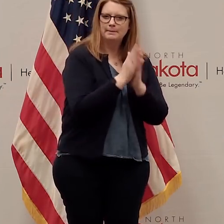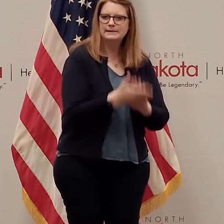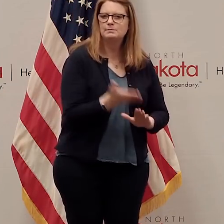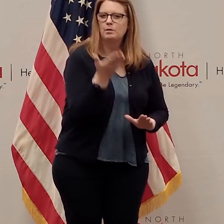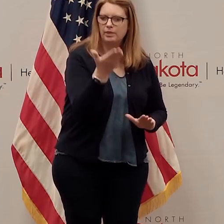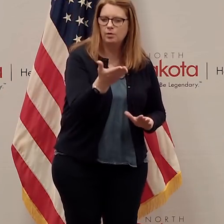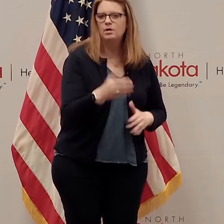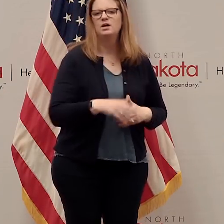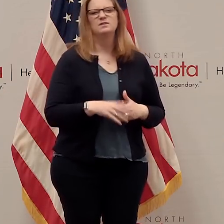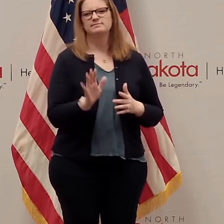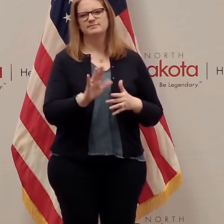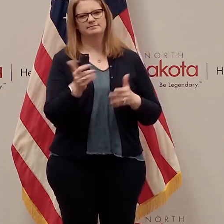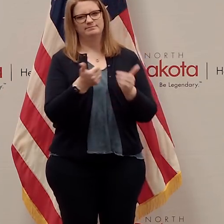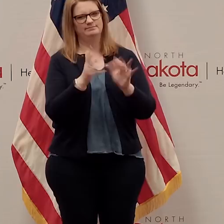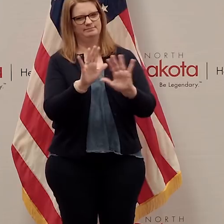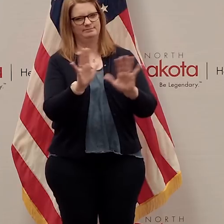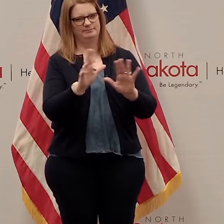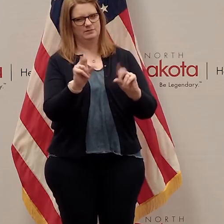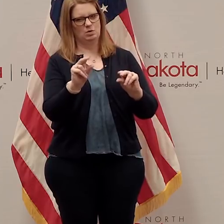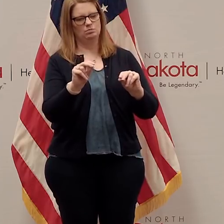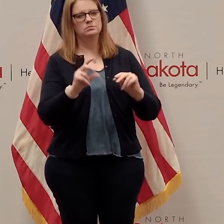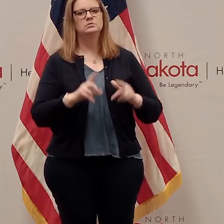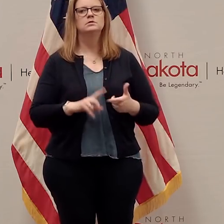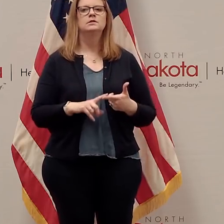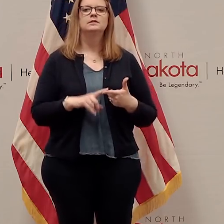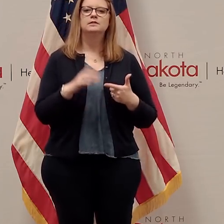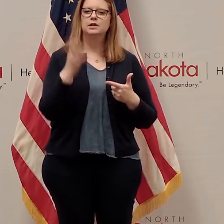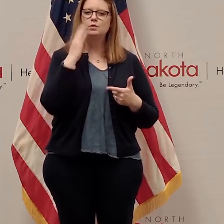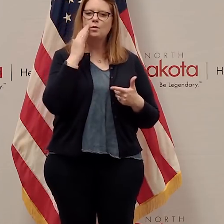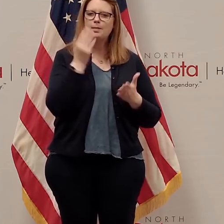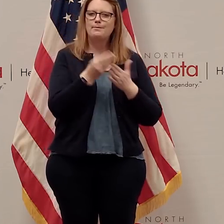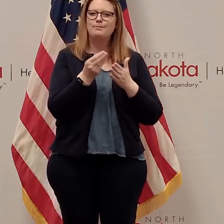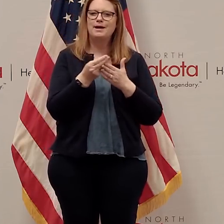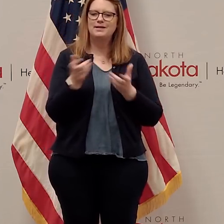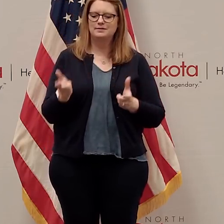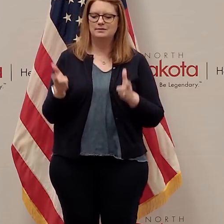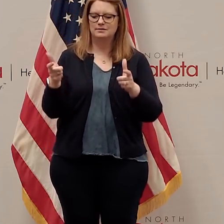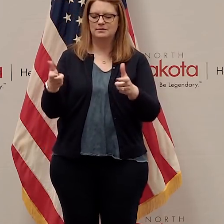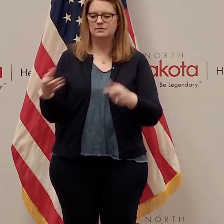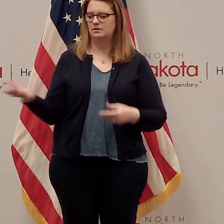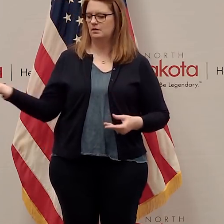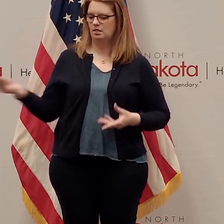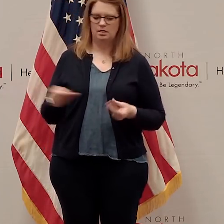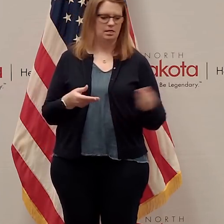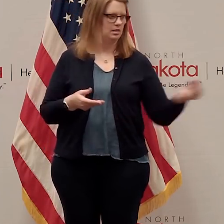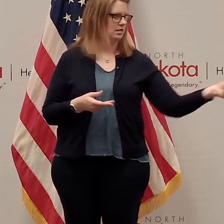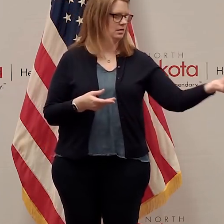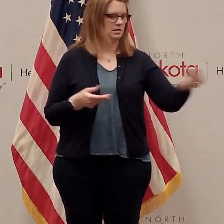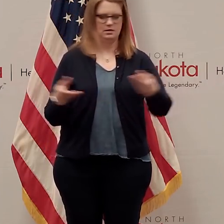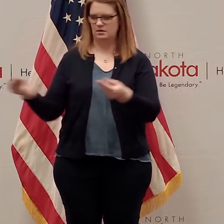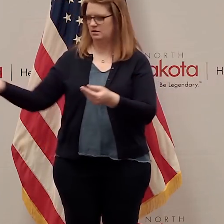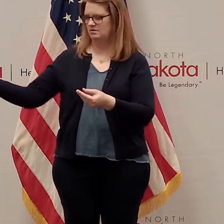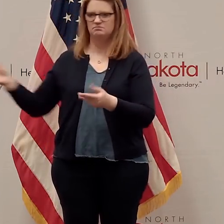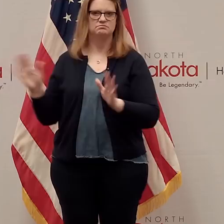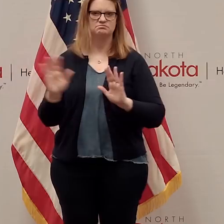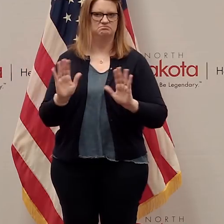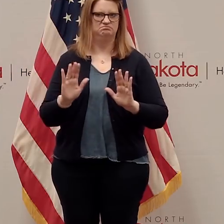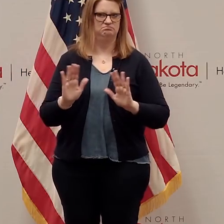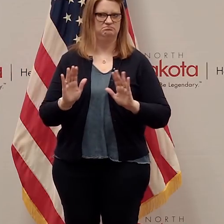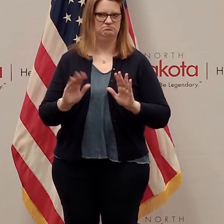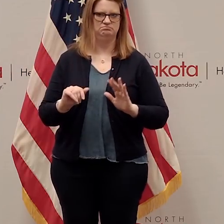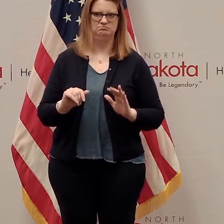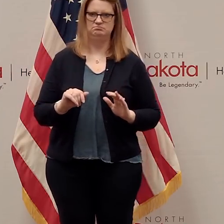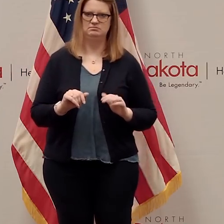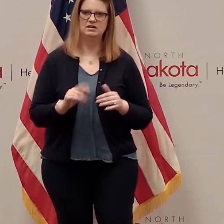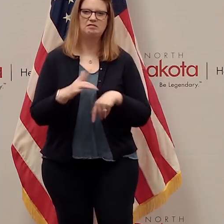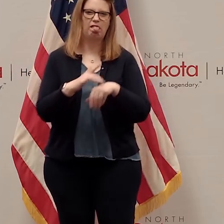also literally not be passing the offering plate around where you might have people touching a common surface. So you're having to rethink all